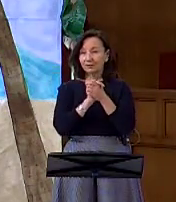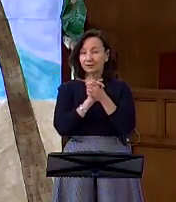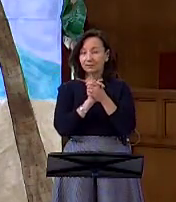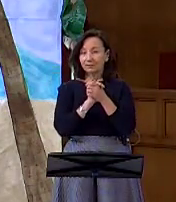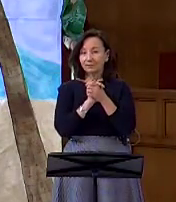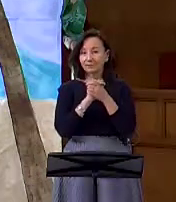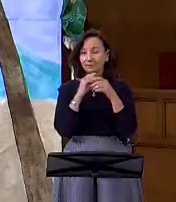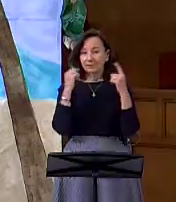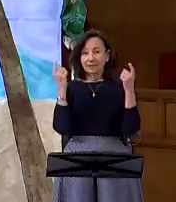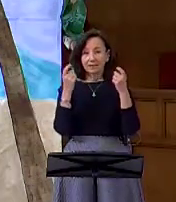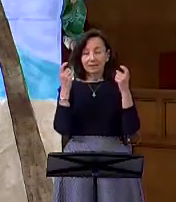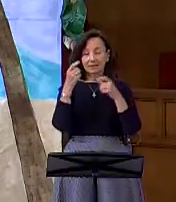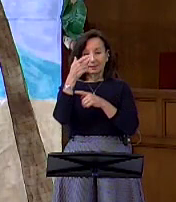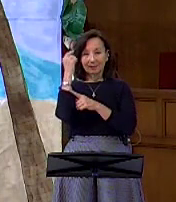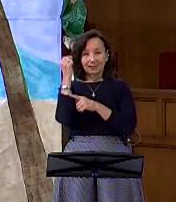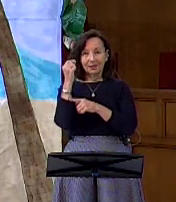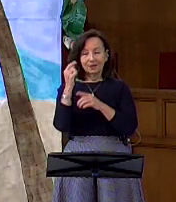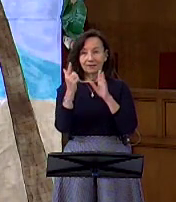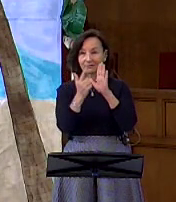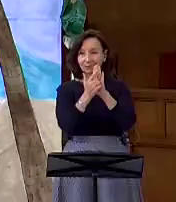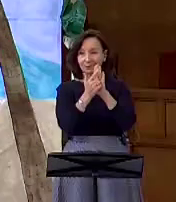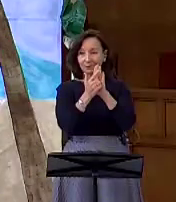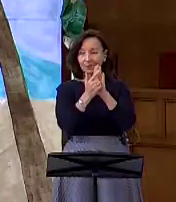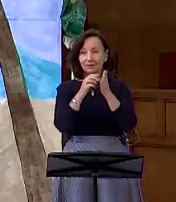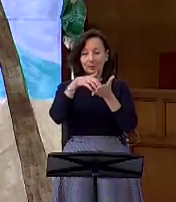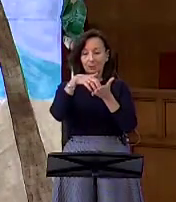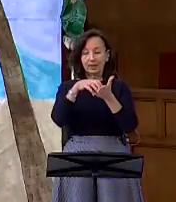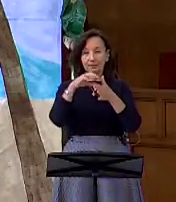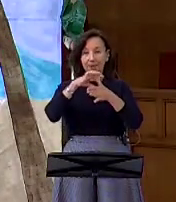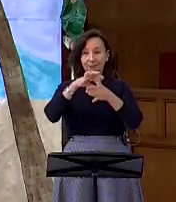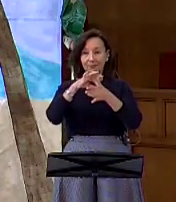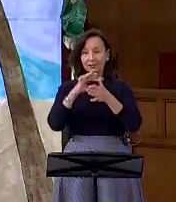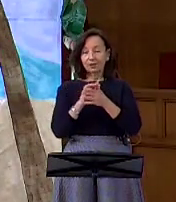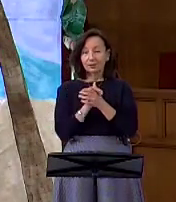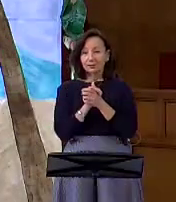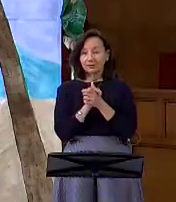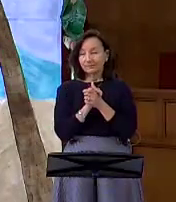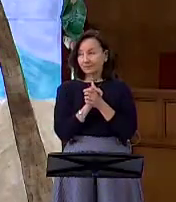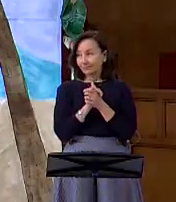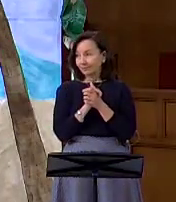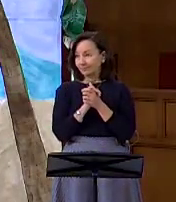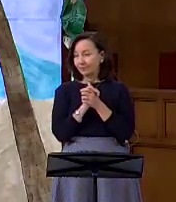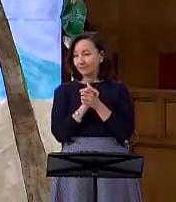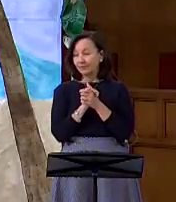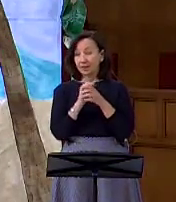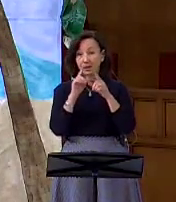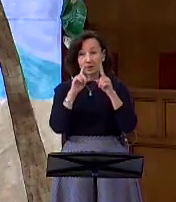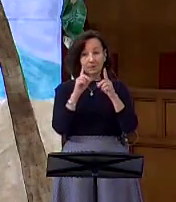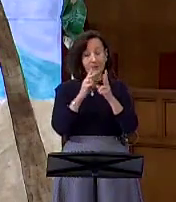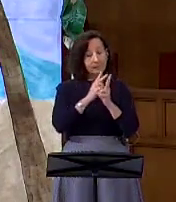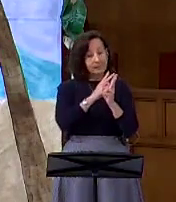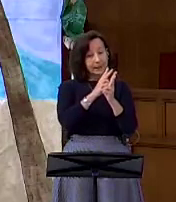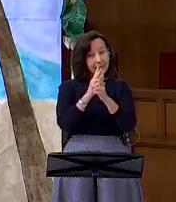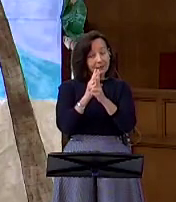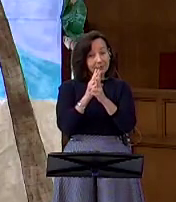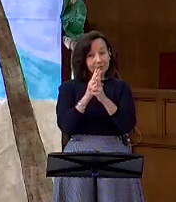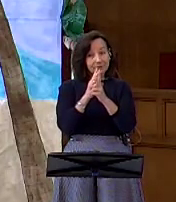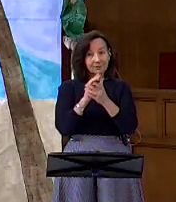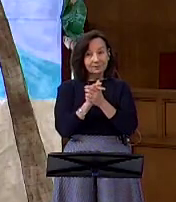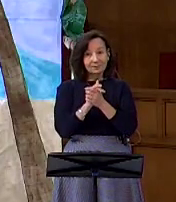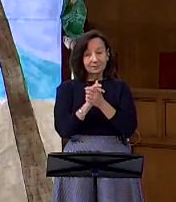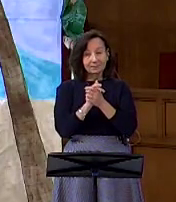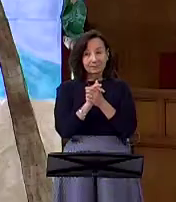sin because the law had been weakened. But be careful.